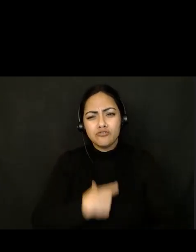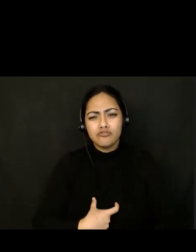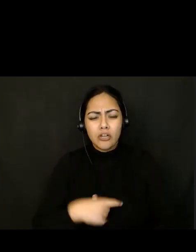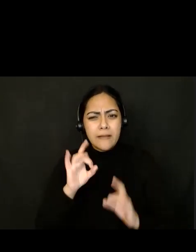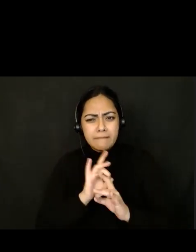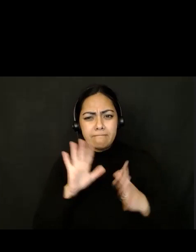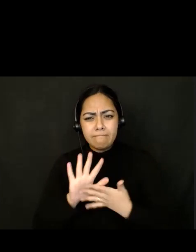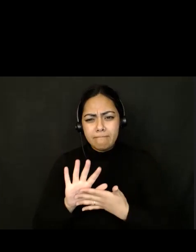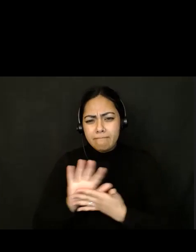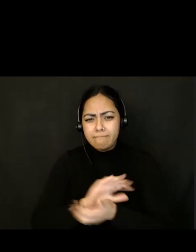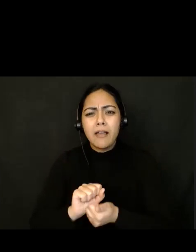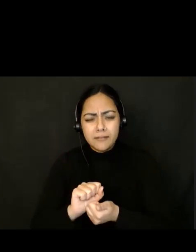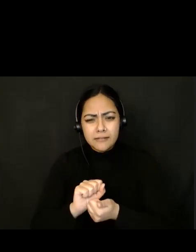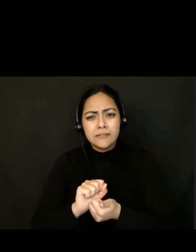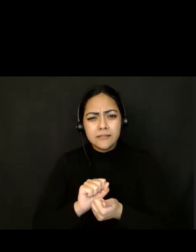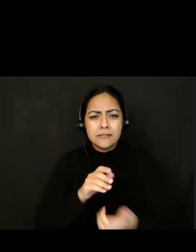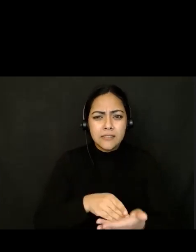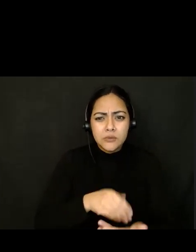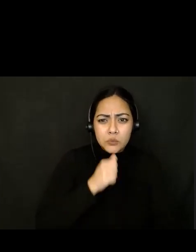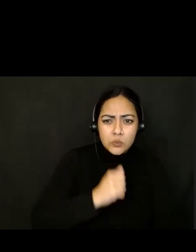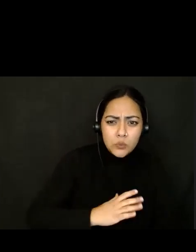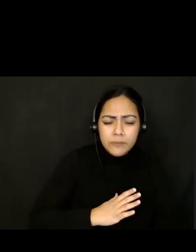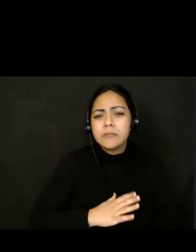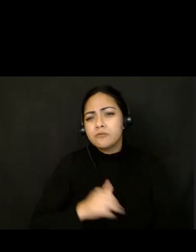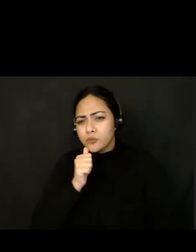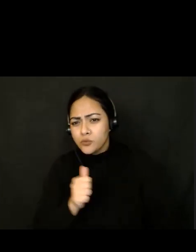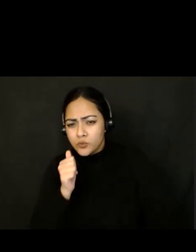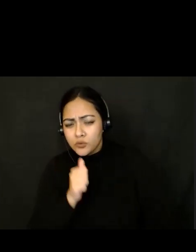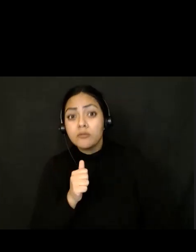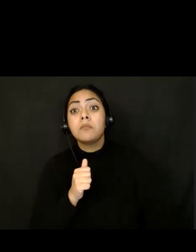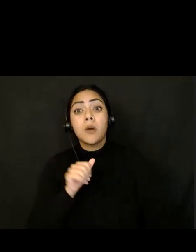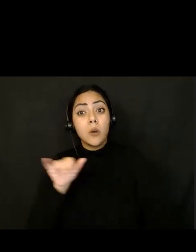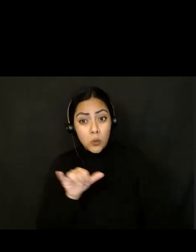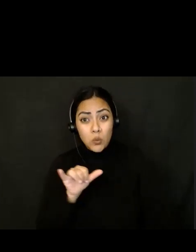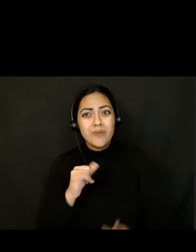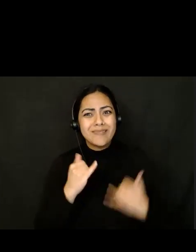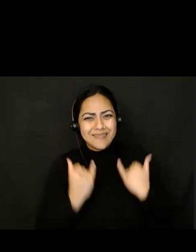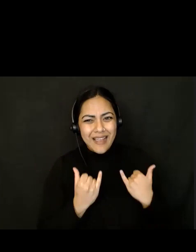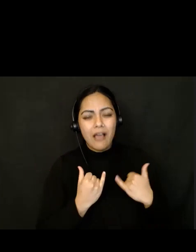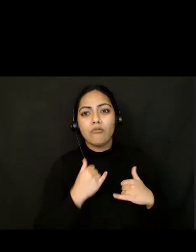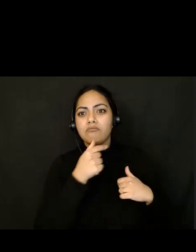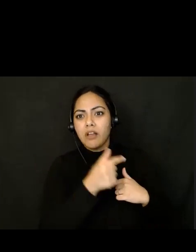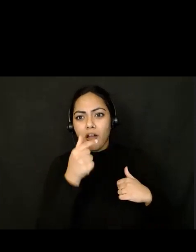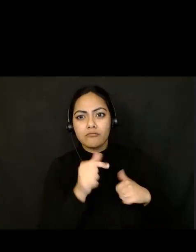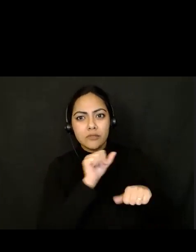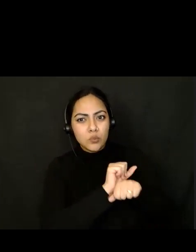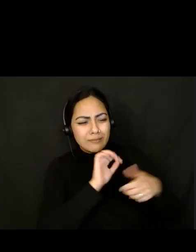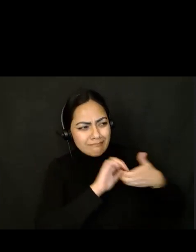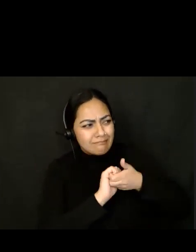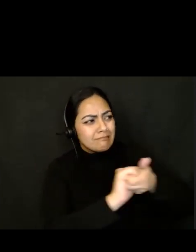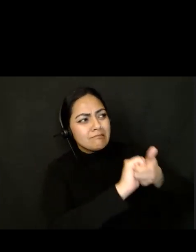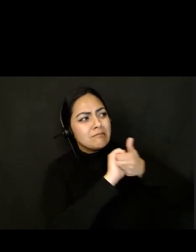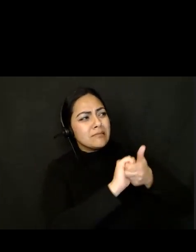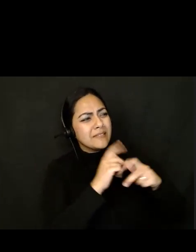and provincial governments are working together to implement the National Action Plan to end gender-based